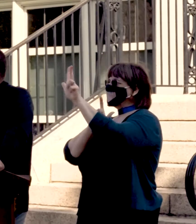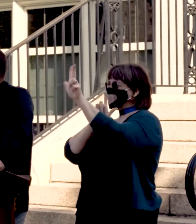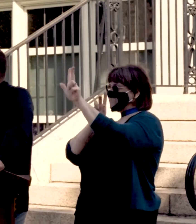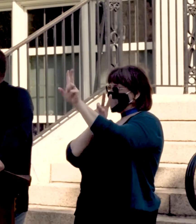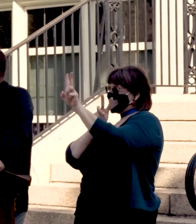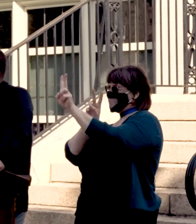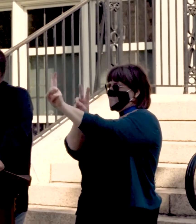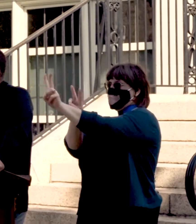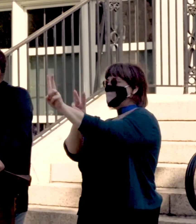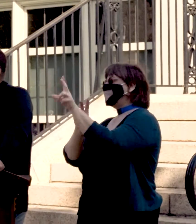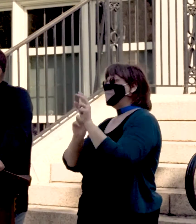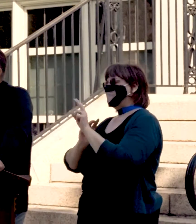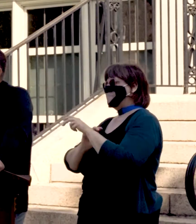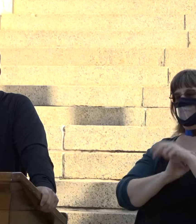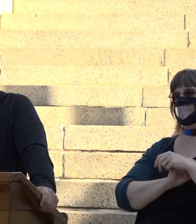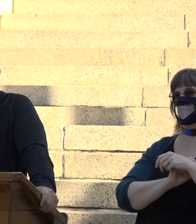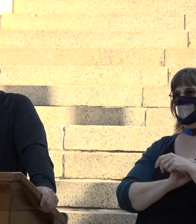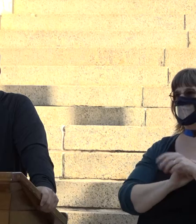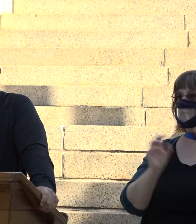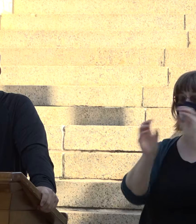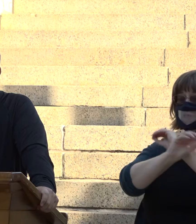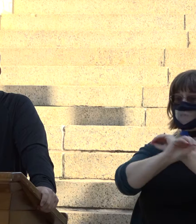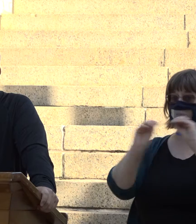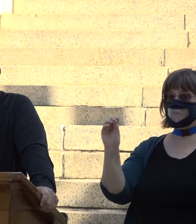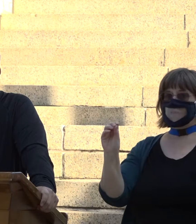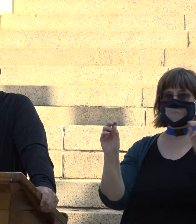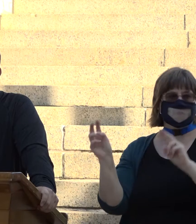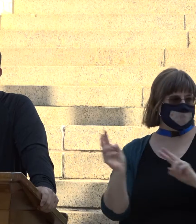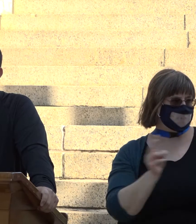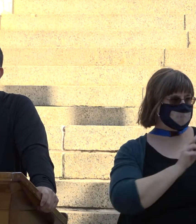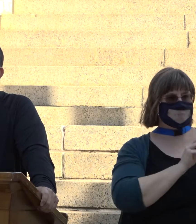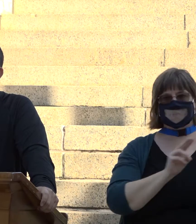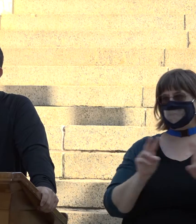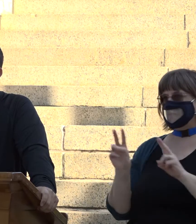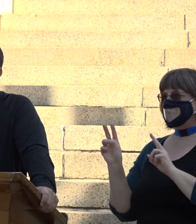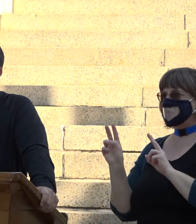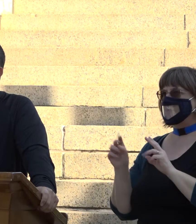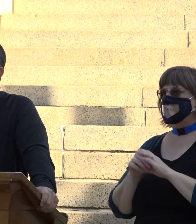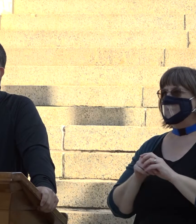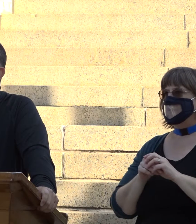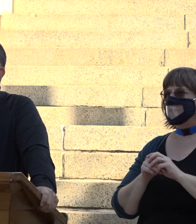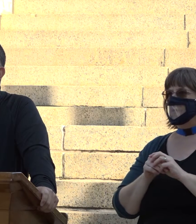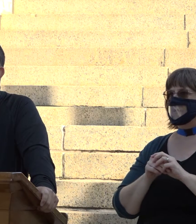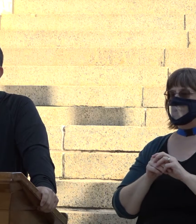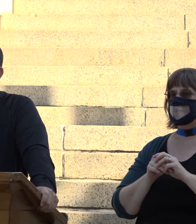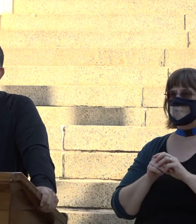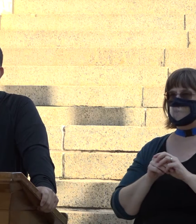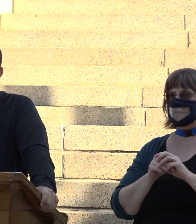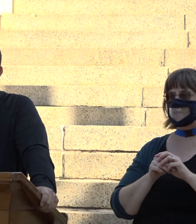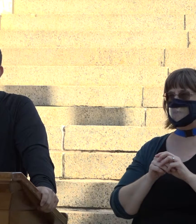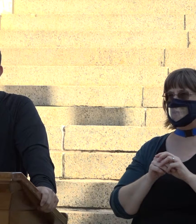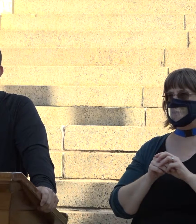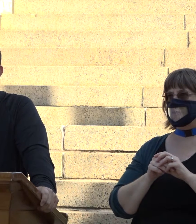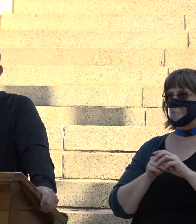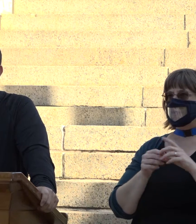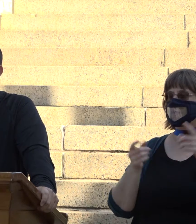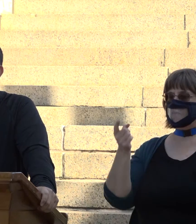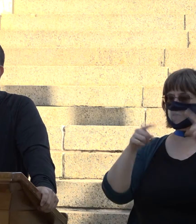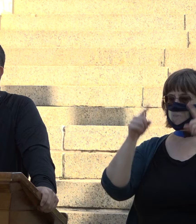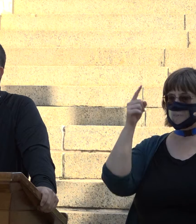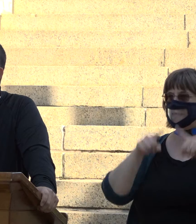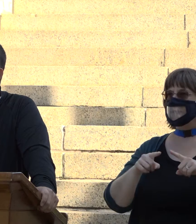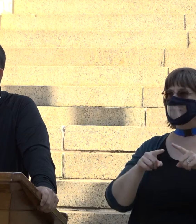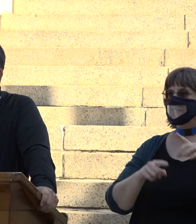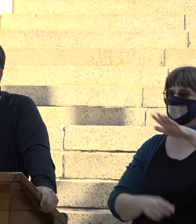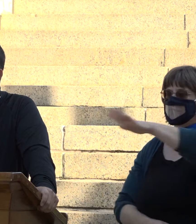it. And as we walked, nobody really took notice about the surrounding area, what actually happened